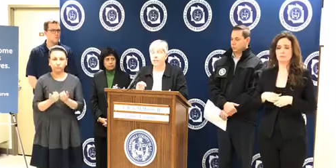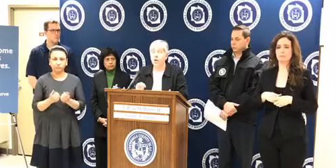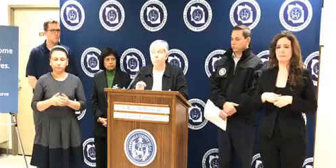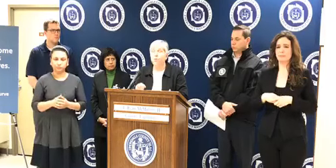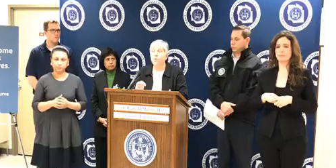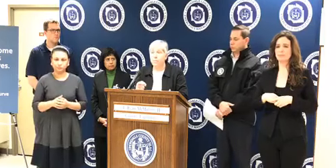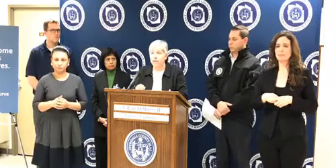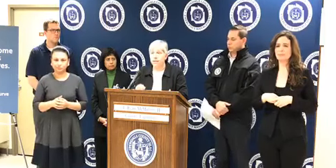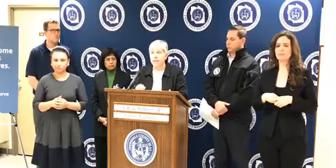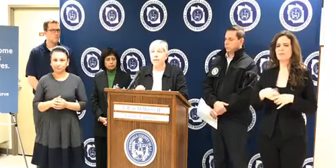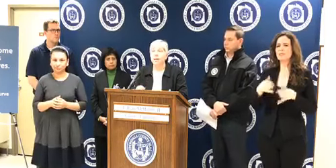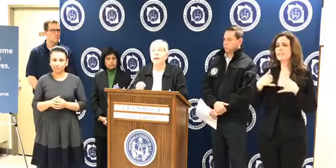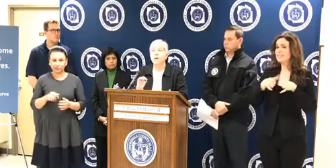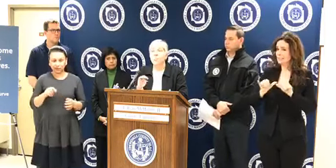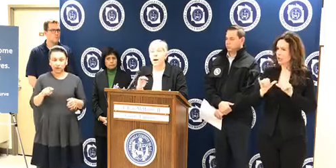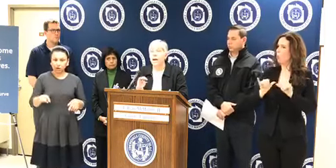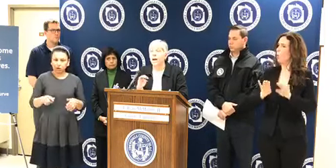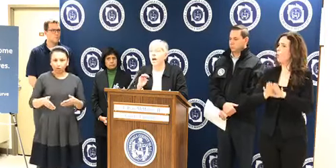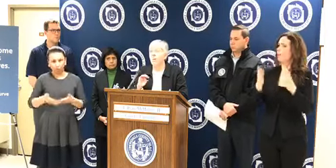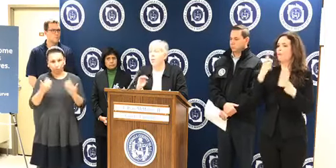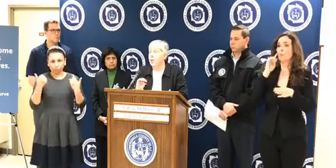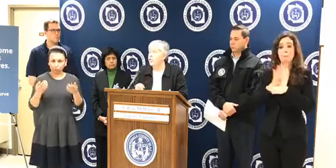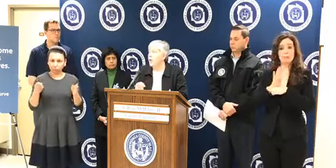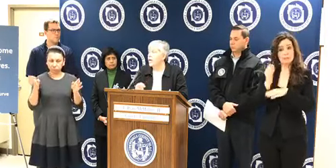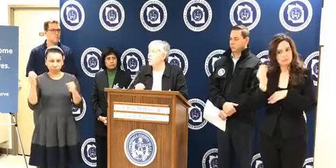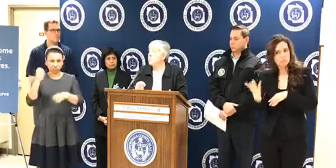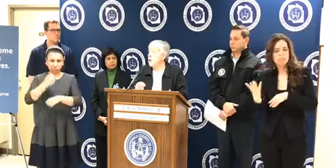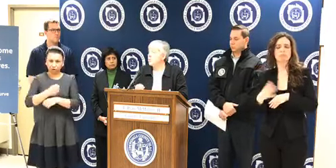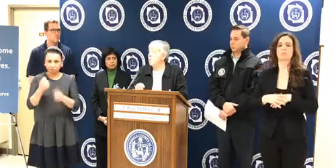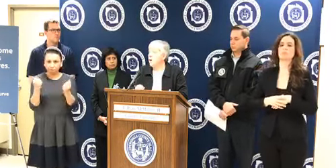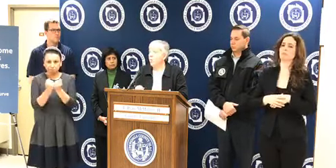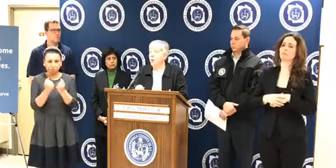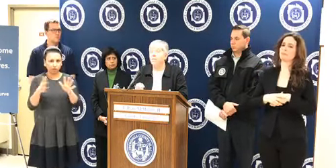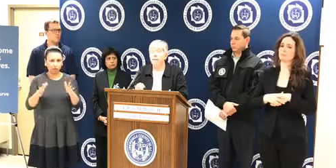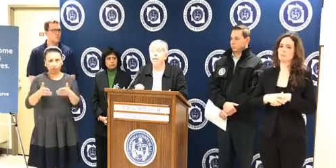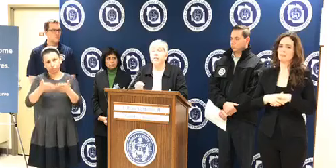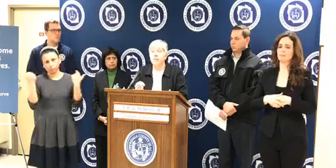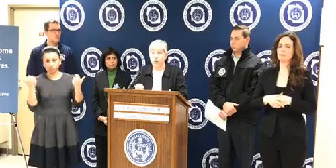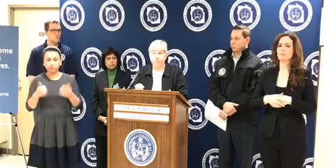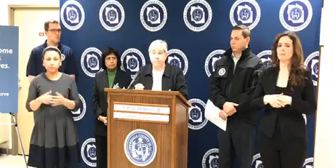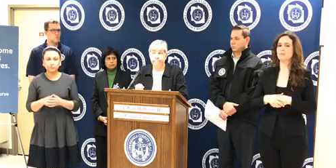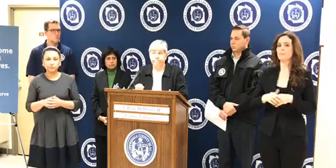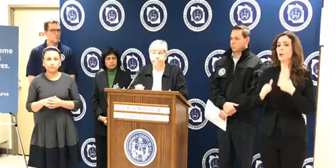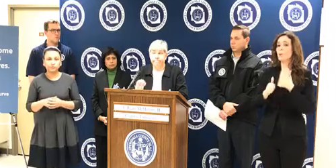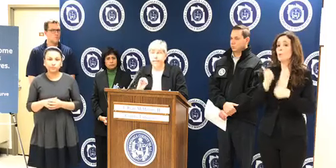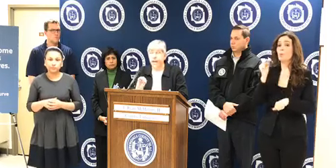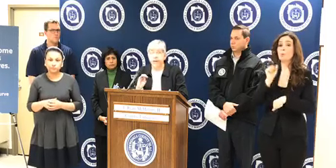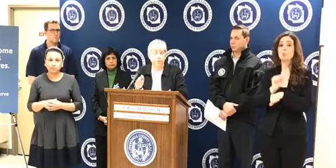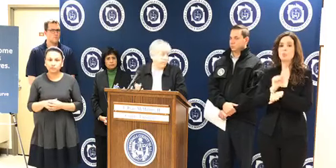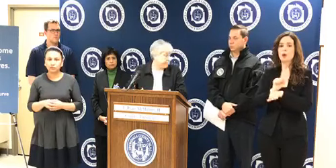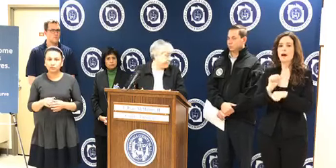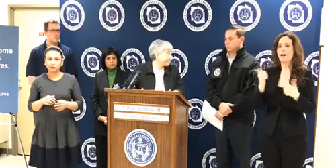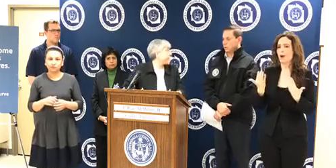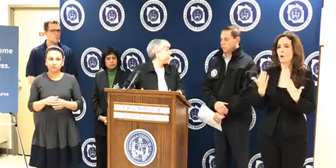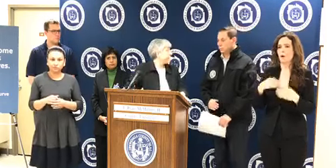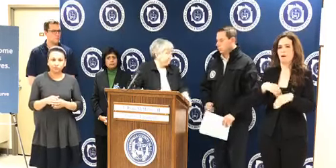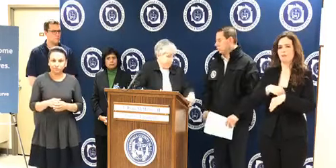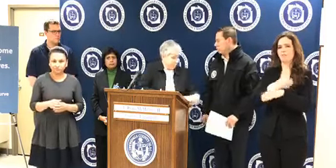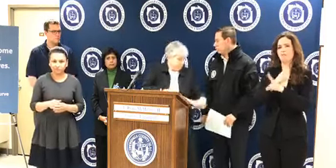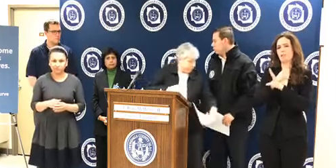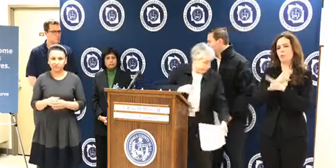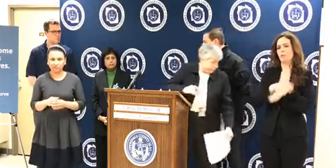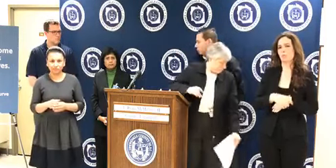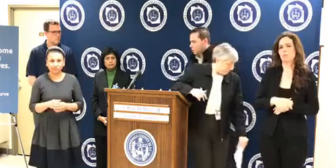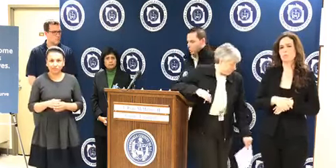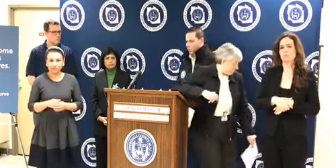we're still open for business, but we're going to try to do most of our work via the phone. Thank you. Okay.